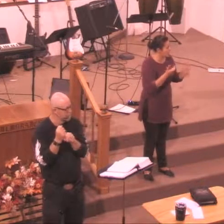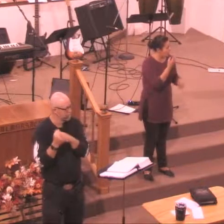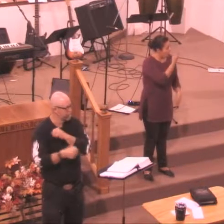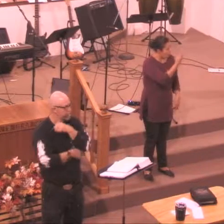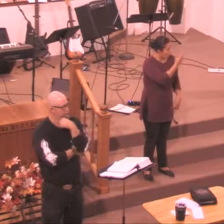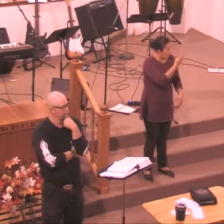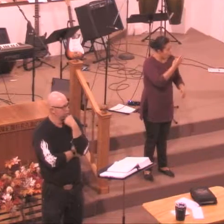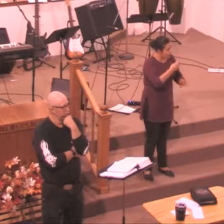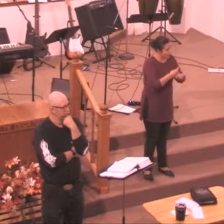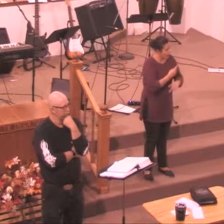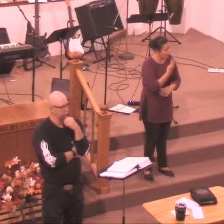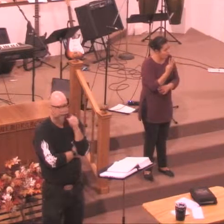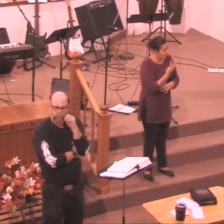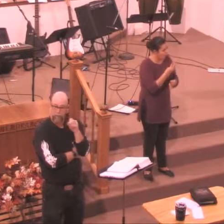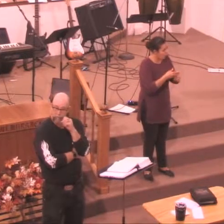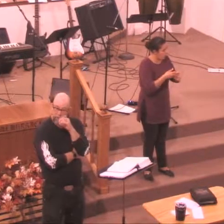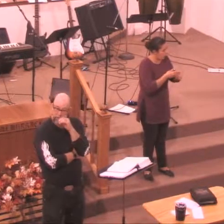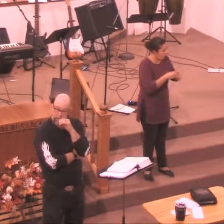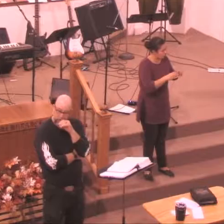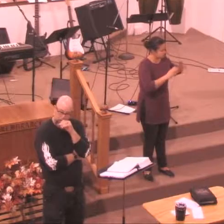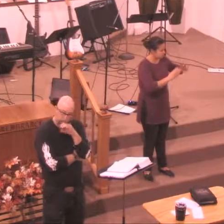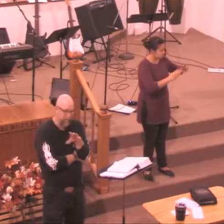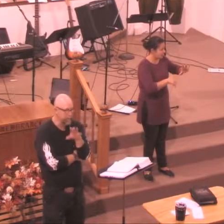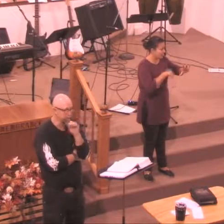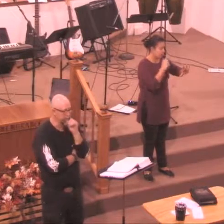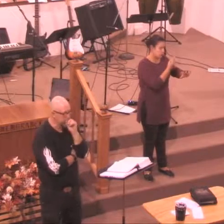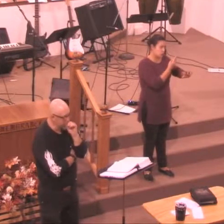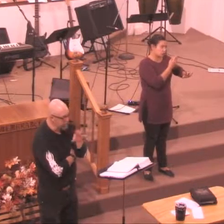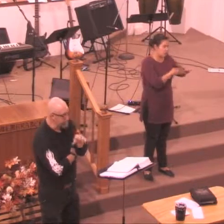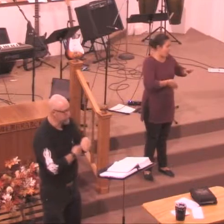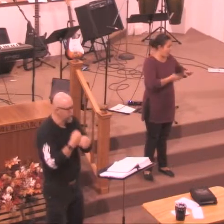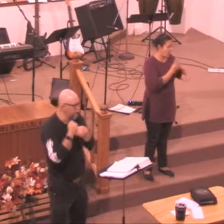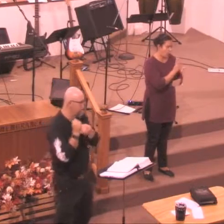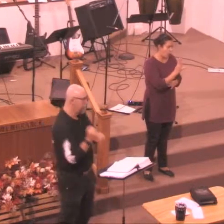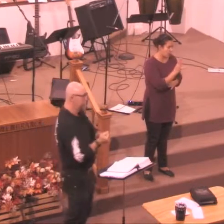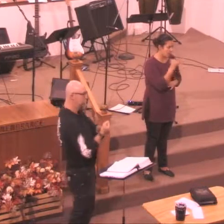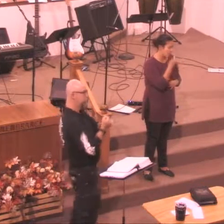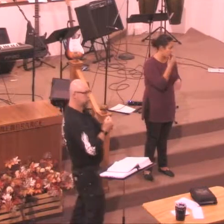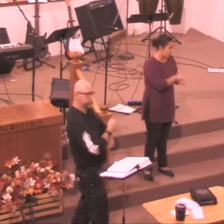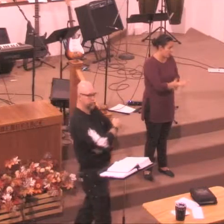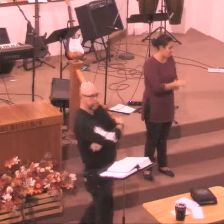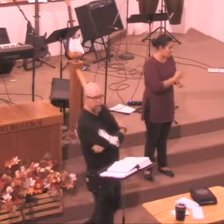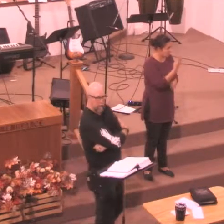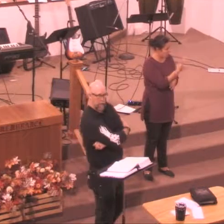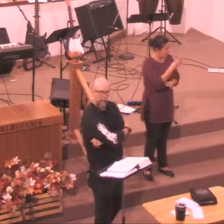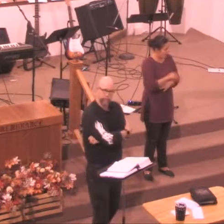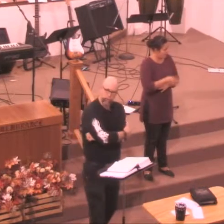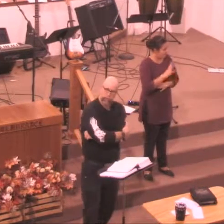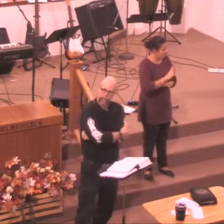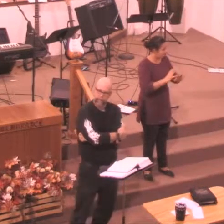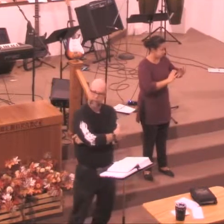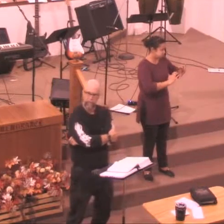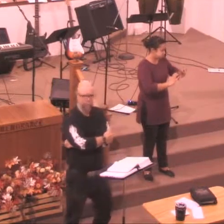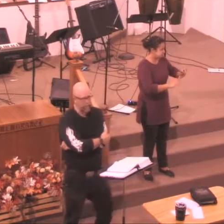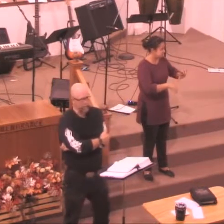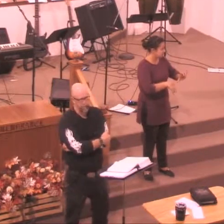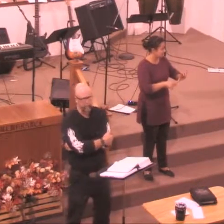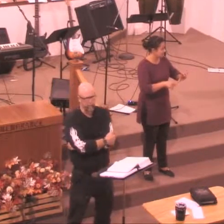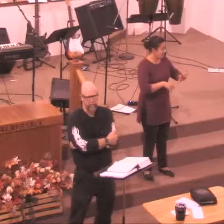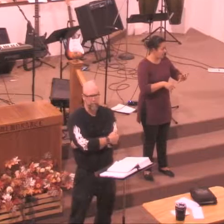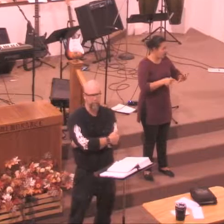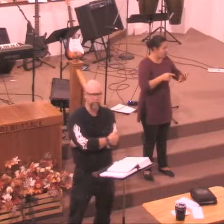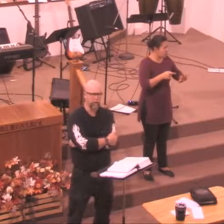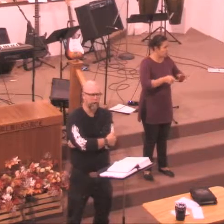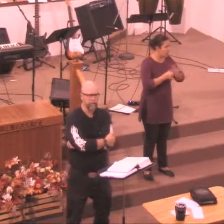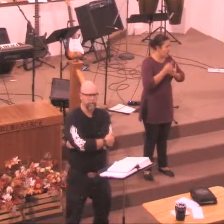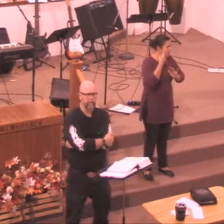one. And when I start messing around or saying some things that I shouldn't say, I'm trying to get, and man, I'm telling you